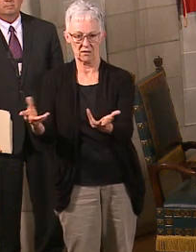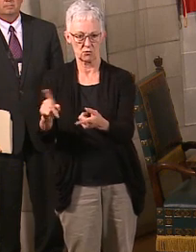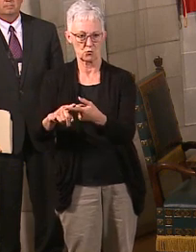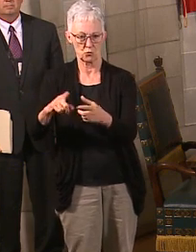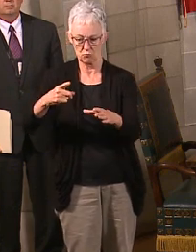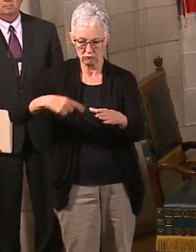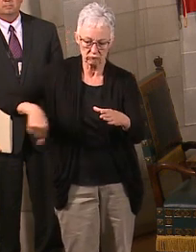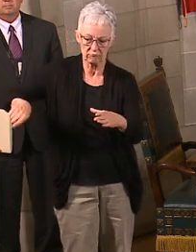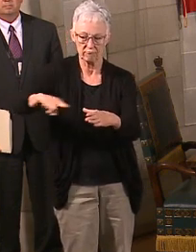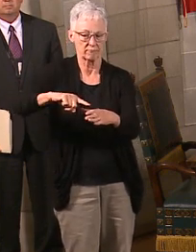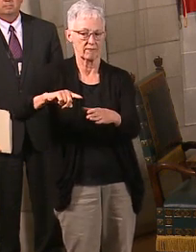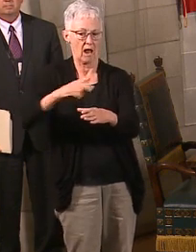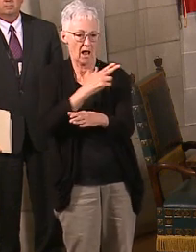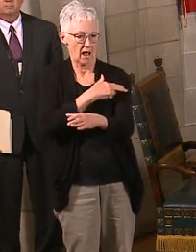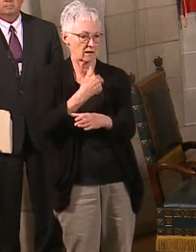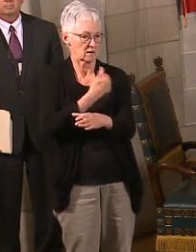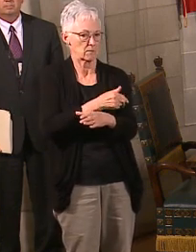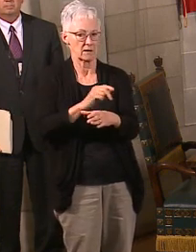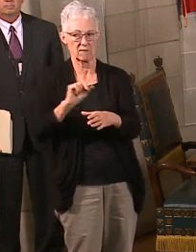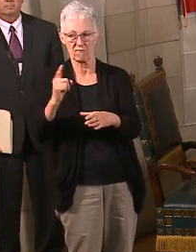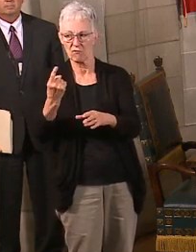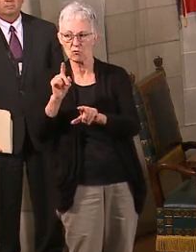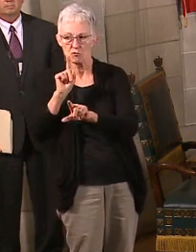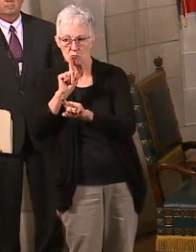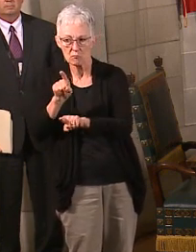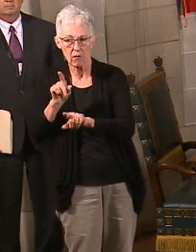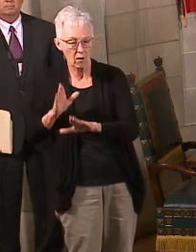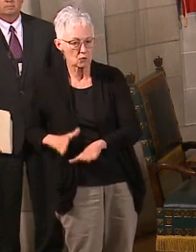are hospitals, first responders, volunteer firefighters,